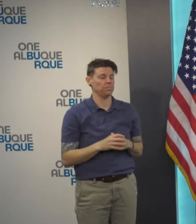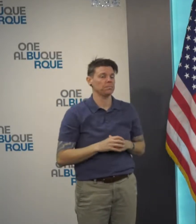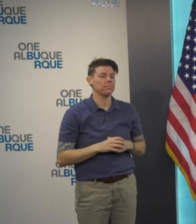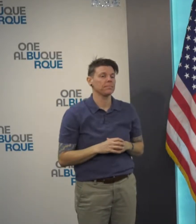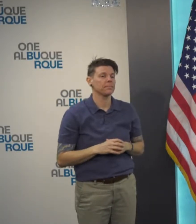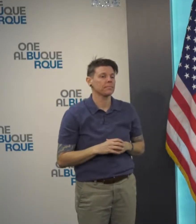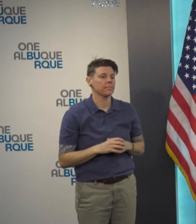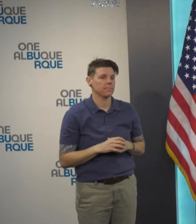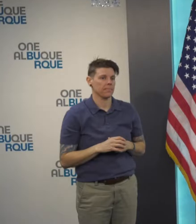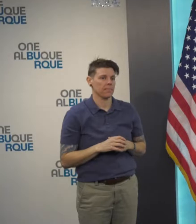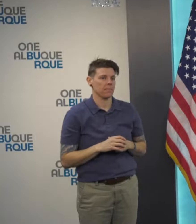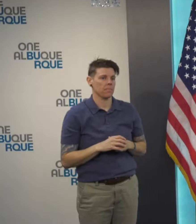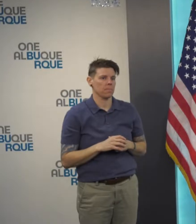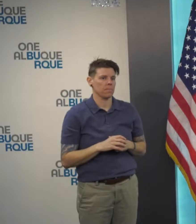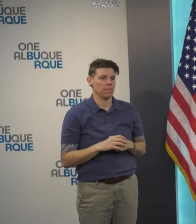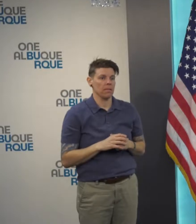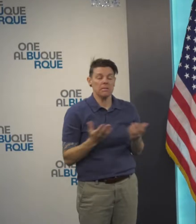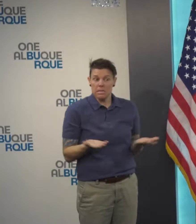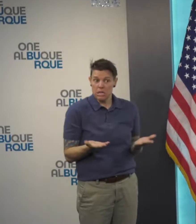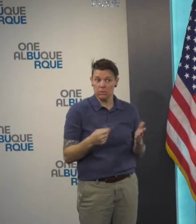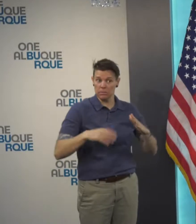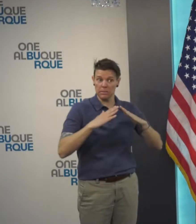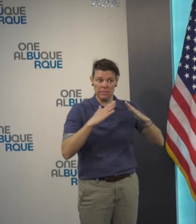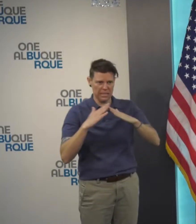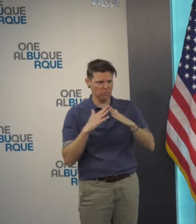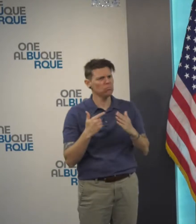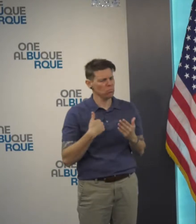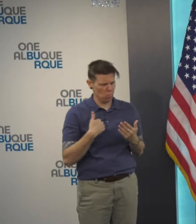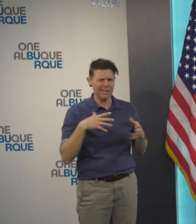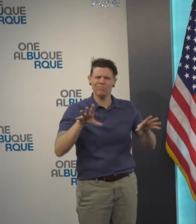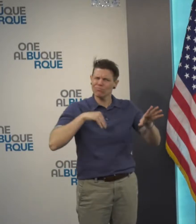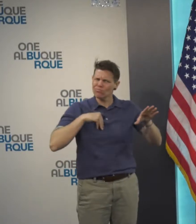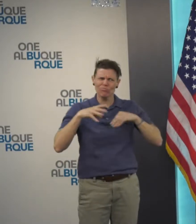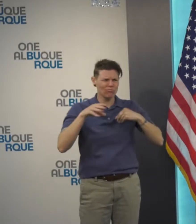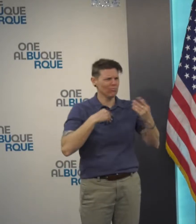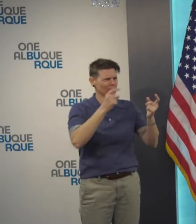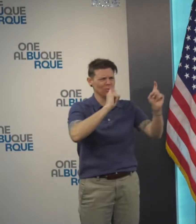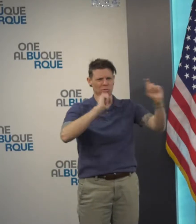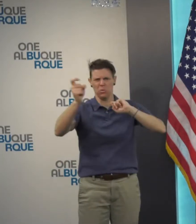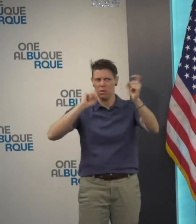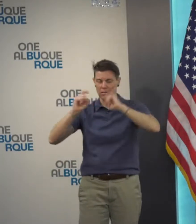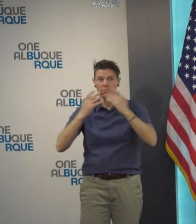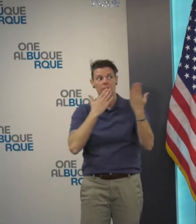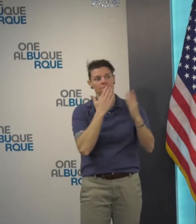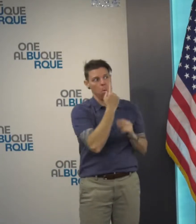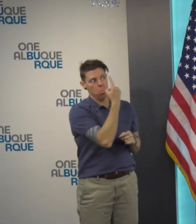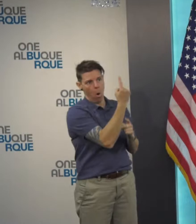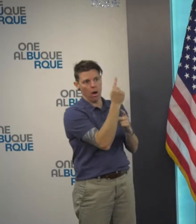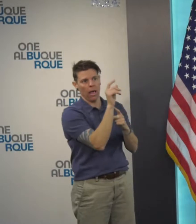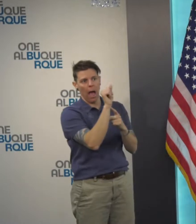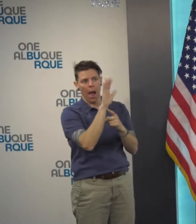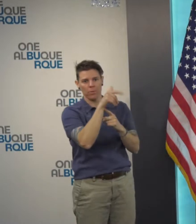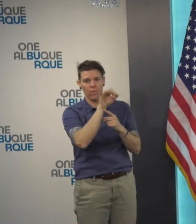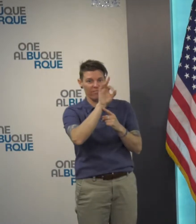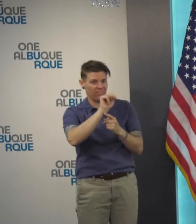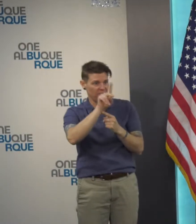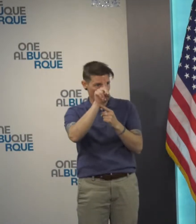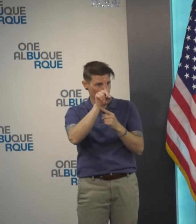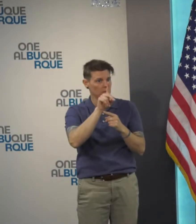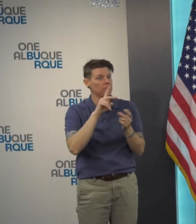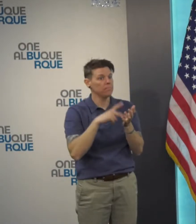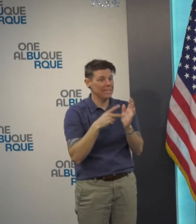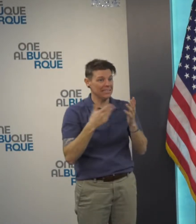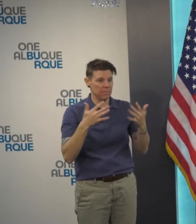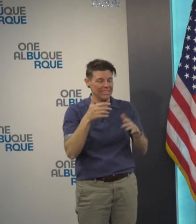in the city we were able to get a donation, thanks to the One Albuquerque Foundation, to fund 10 more micro business